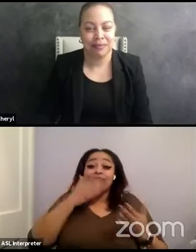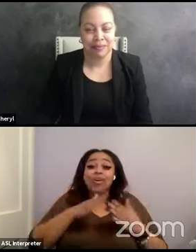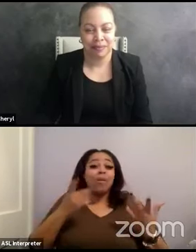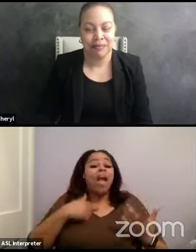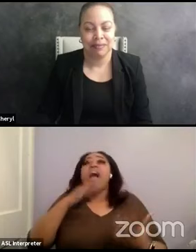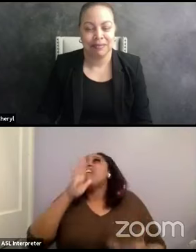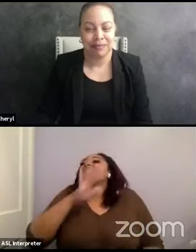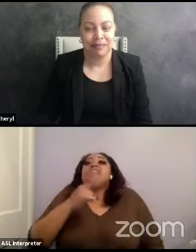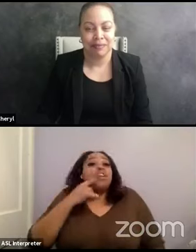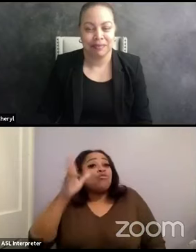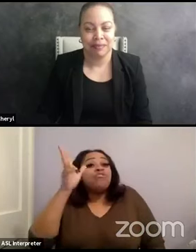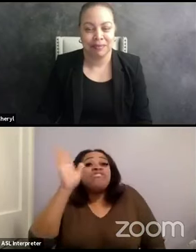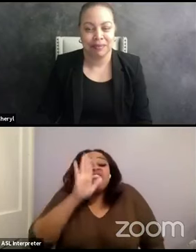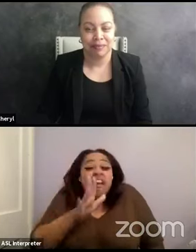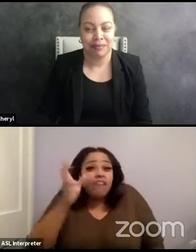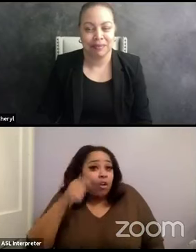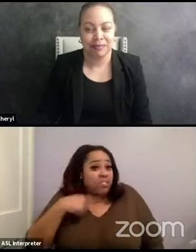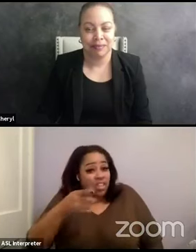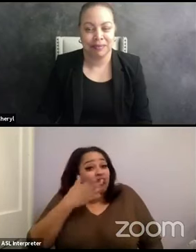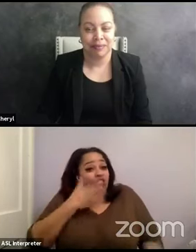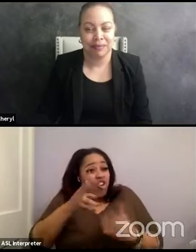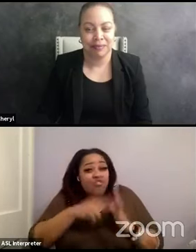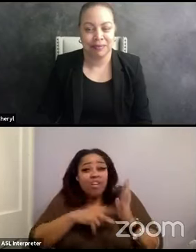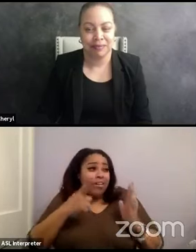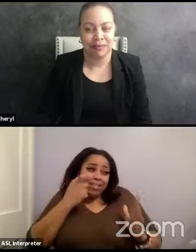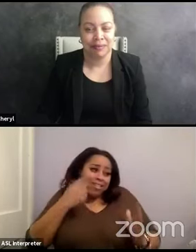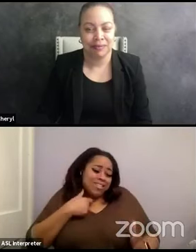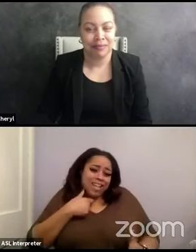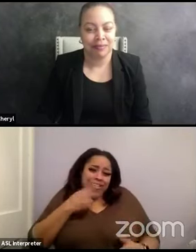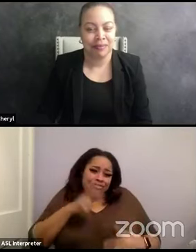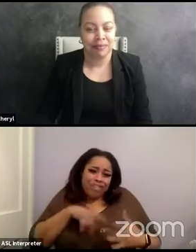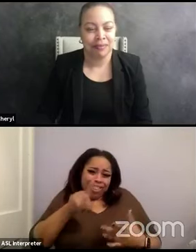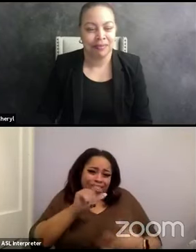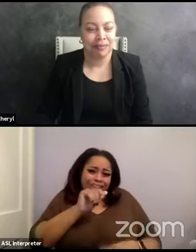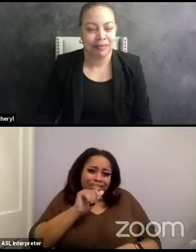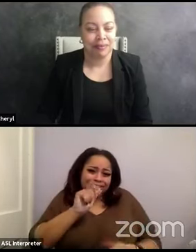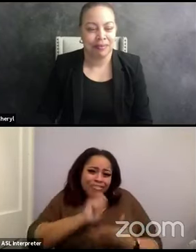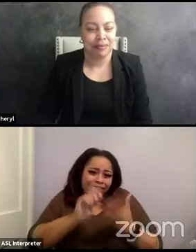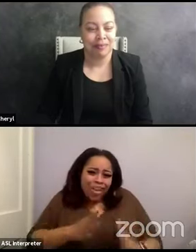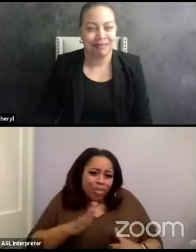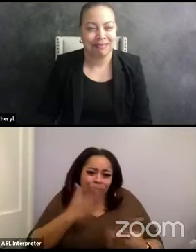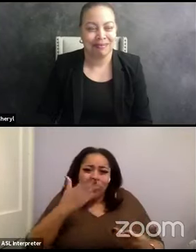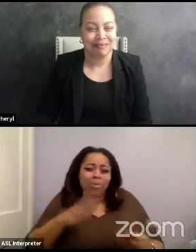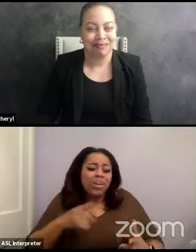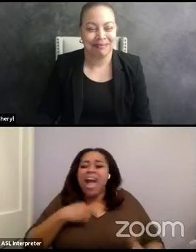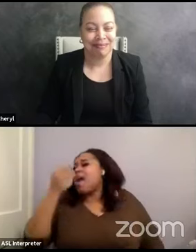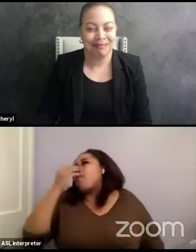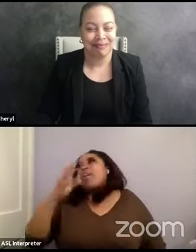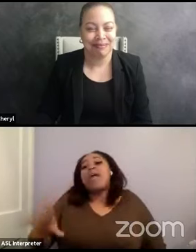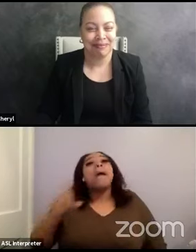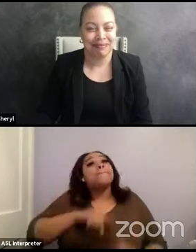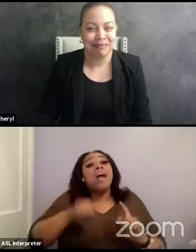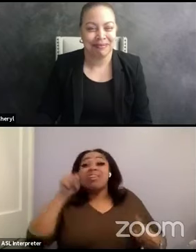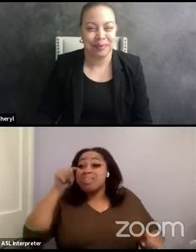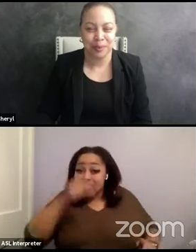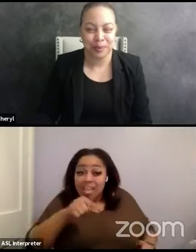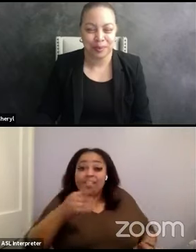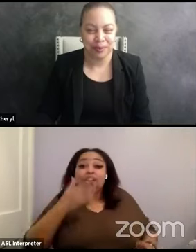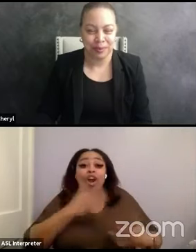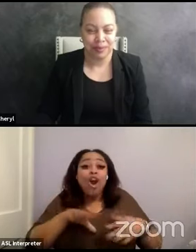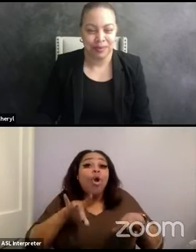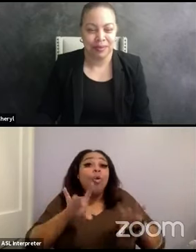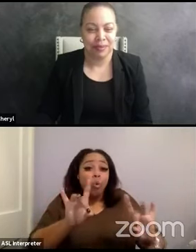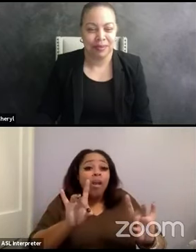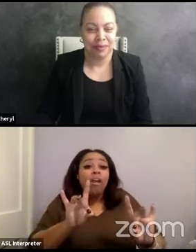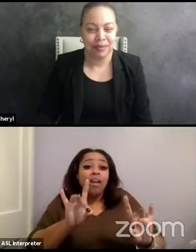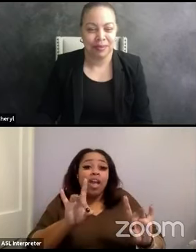that. You have never heard me say that this is a good read, because I don't be reading these authors' books. I don't care. But this is a good, quick read. And then